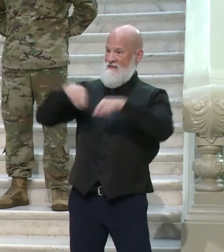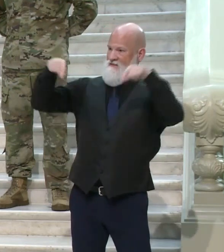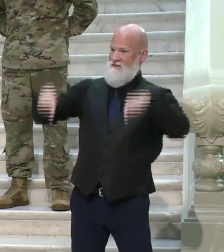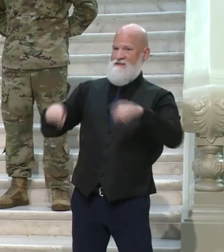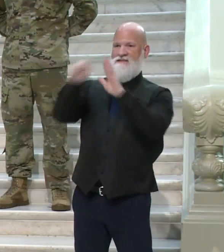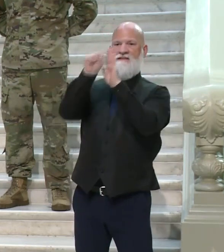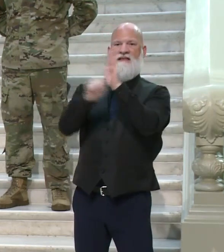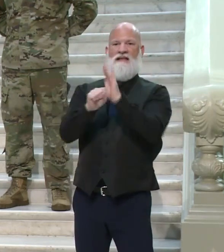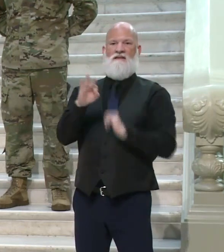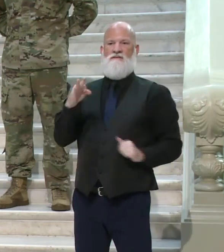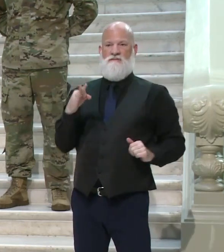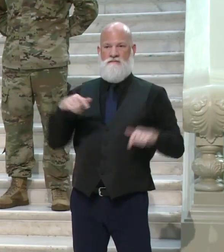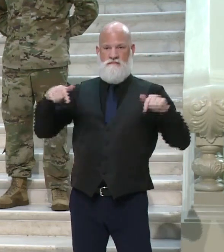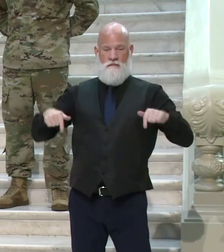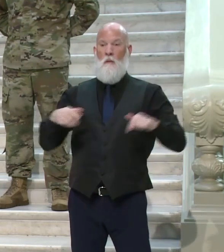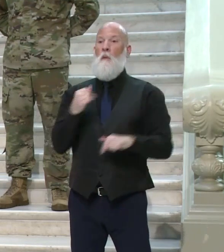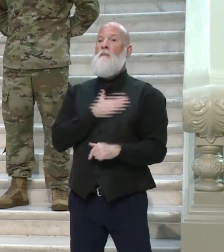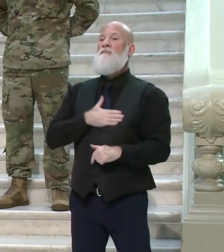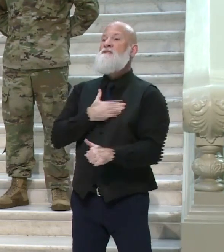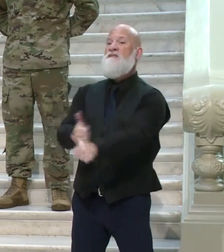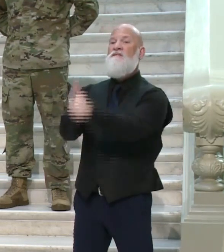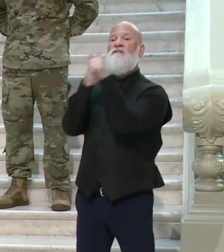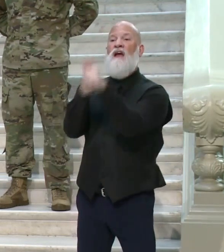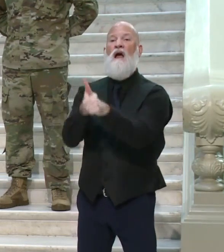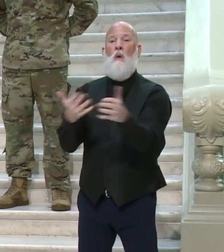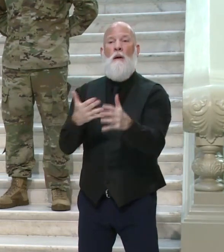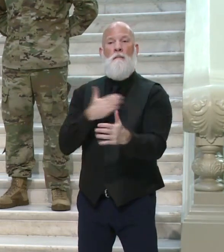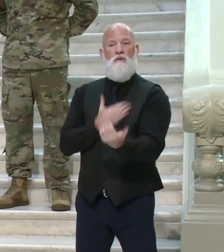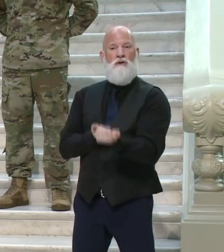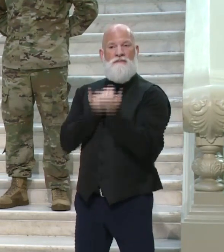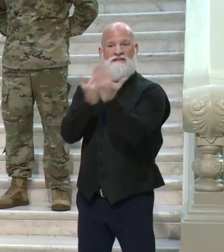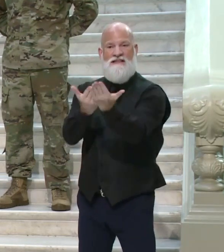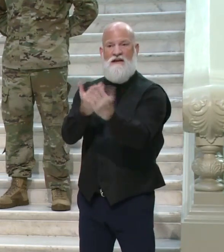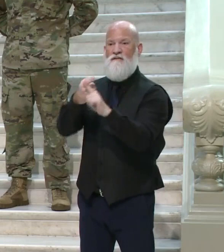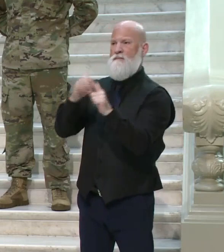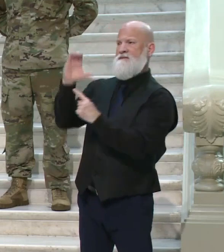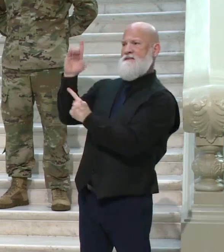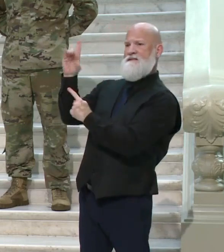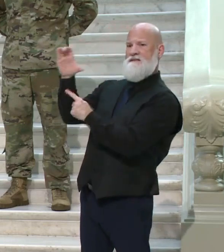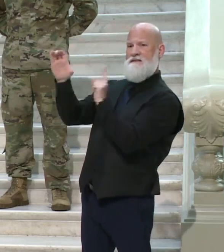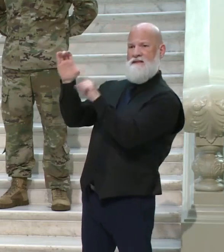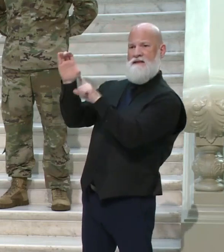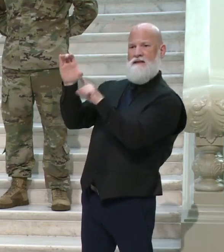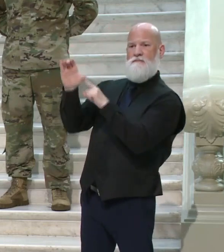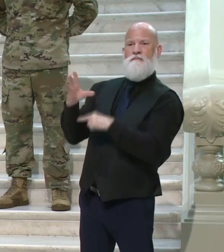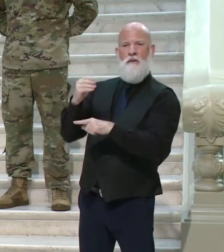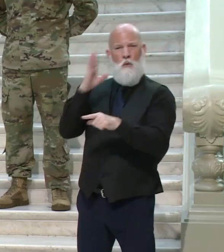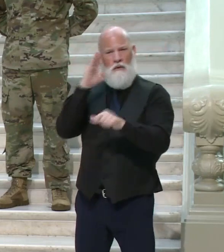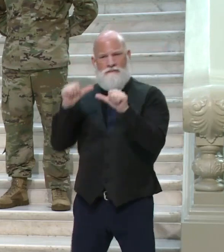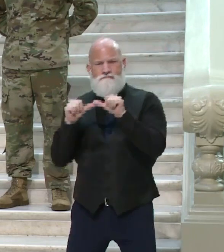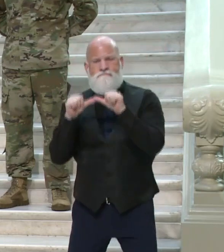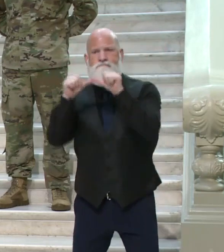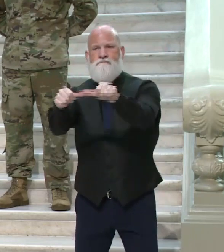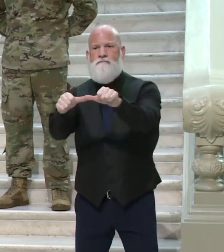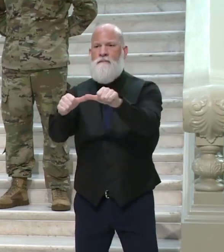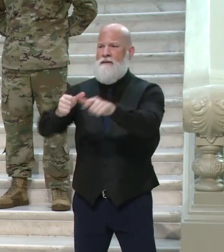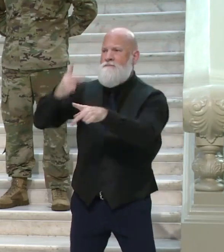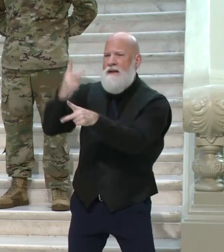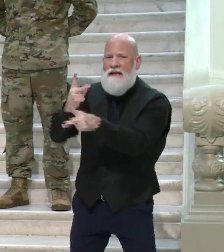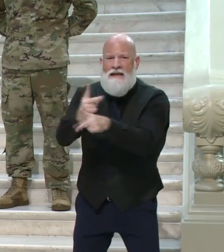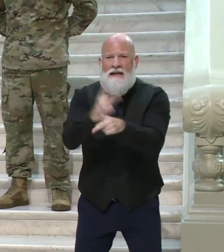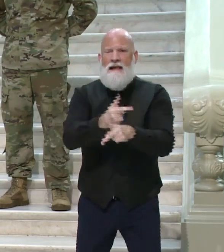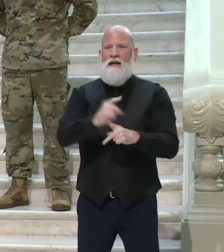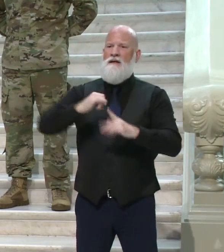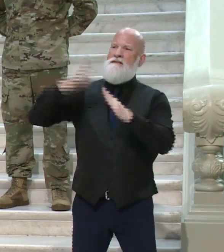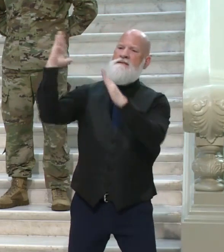the guidelines, and especially, let's continue to take care of the most vulnerable